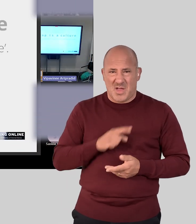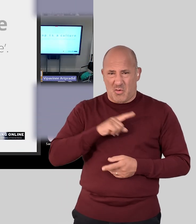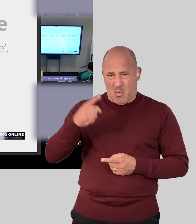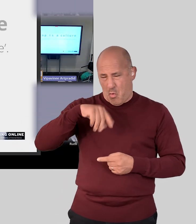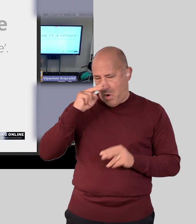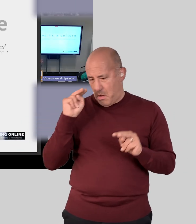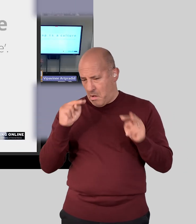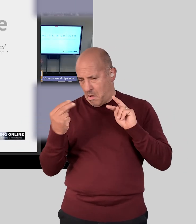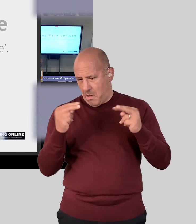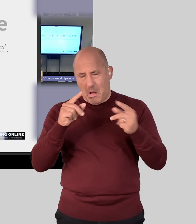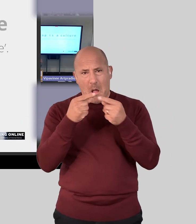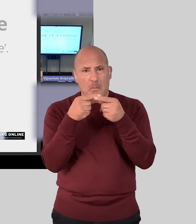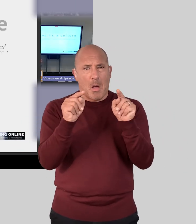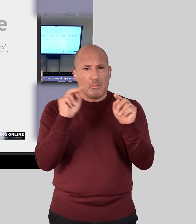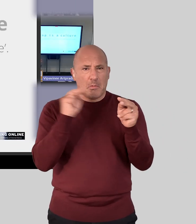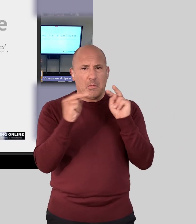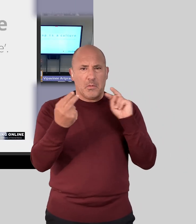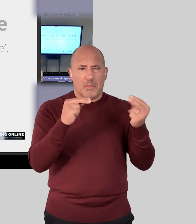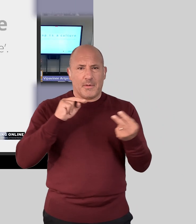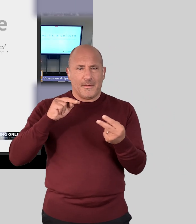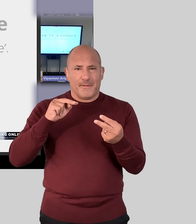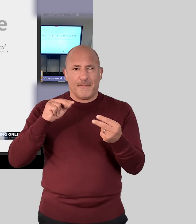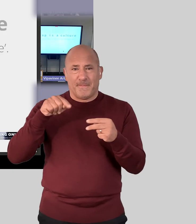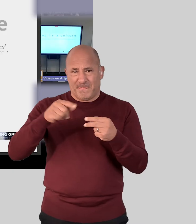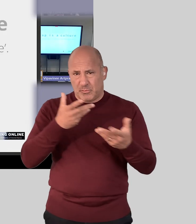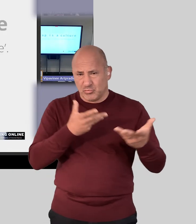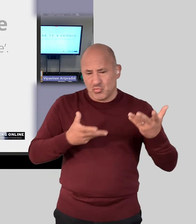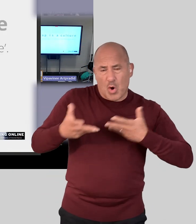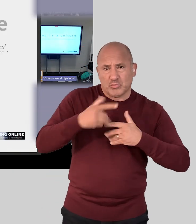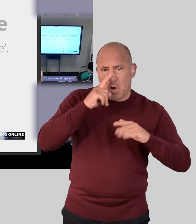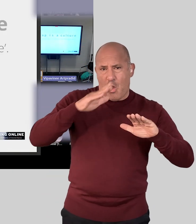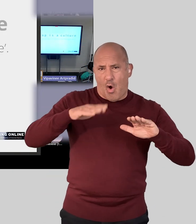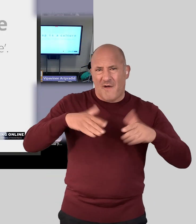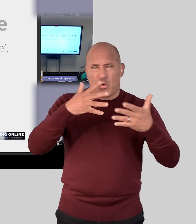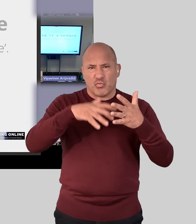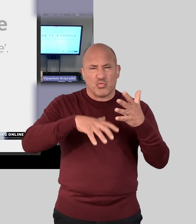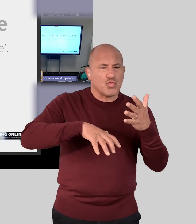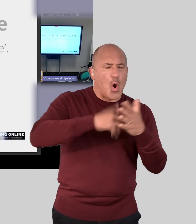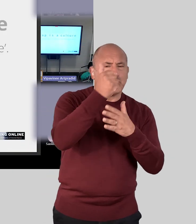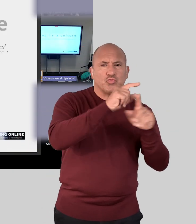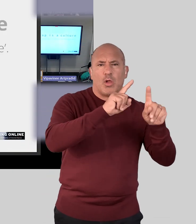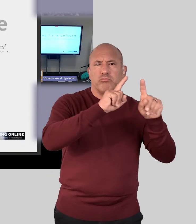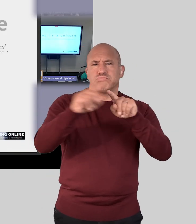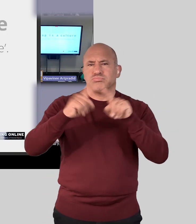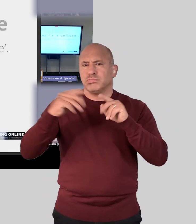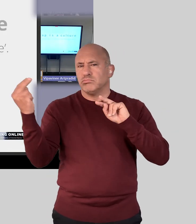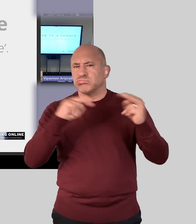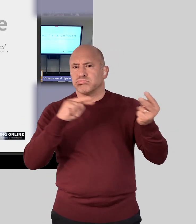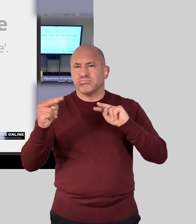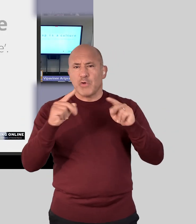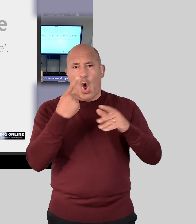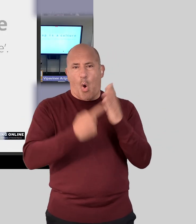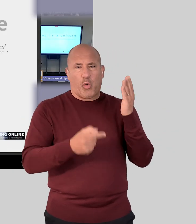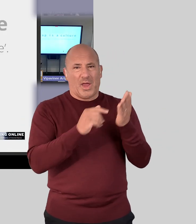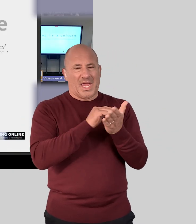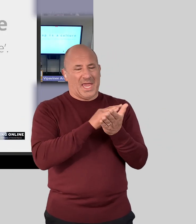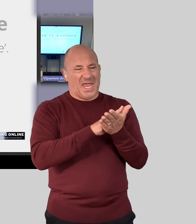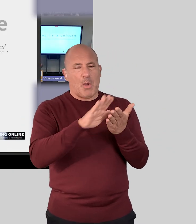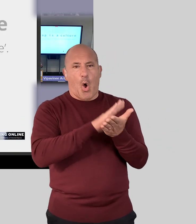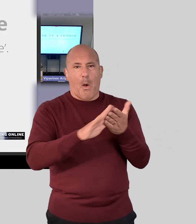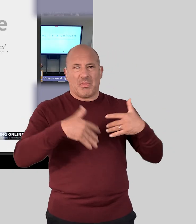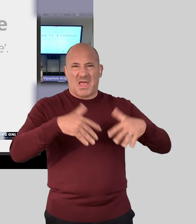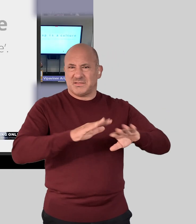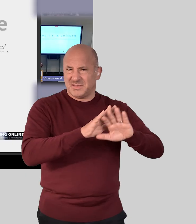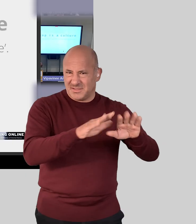And to ensure that this discussion is able to offer cross-cultural insights beyond the parameters